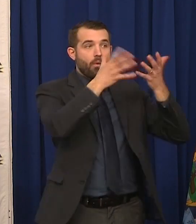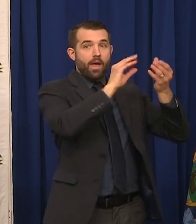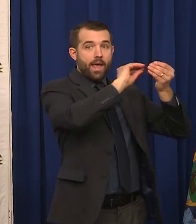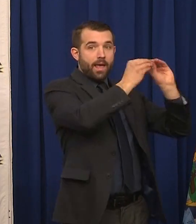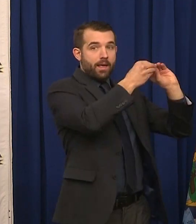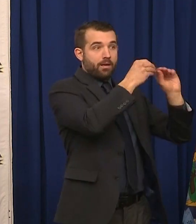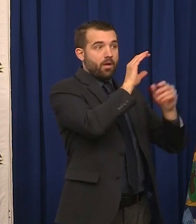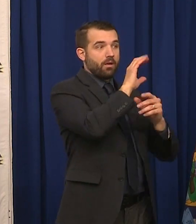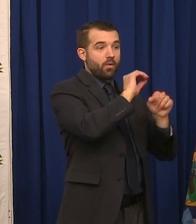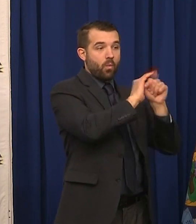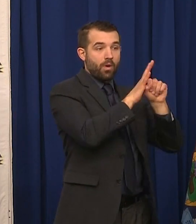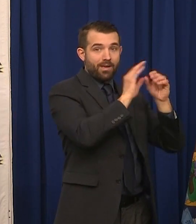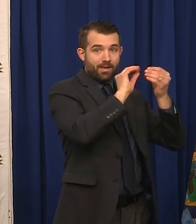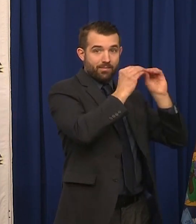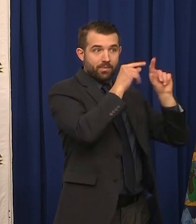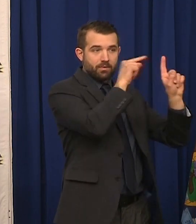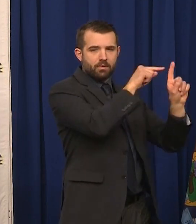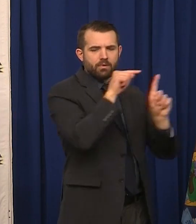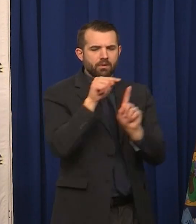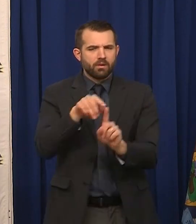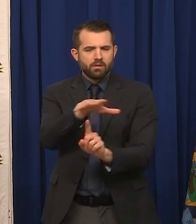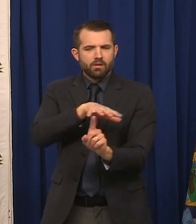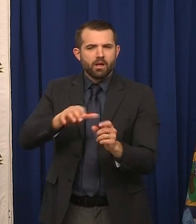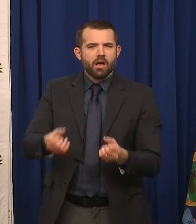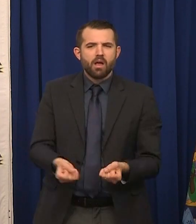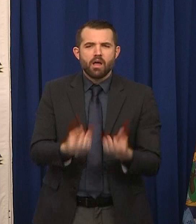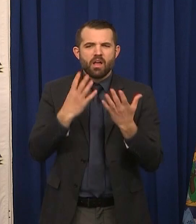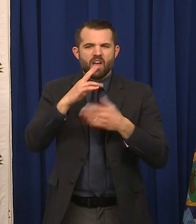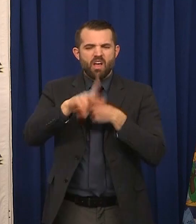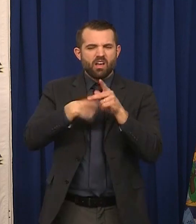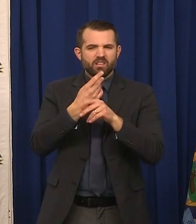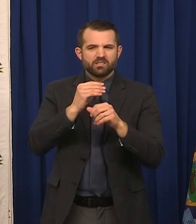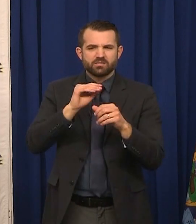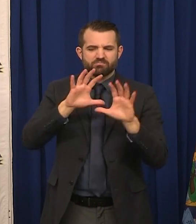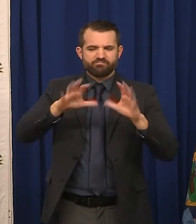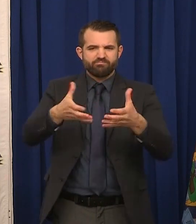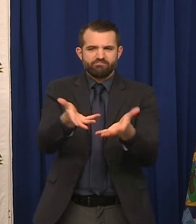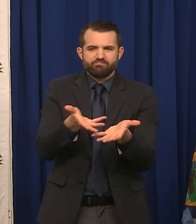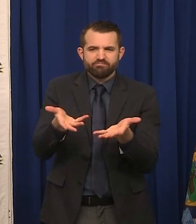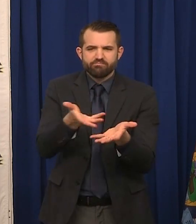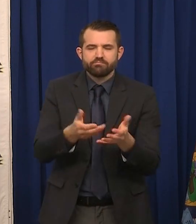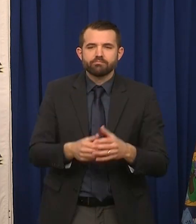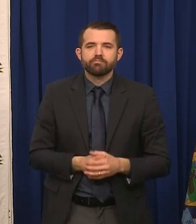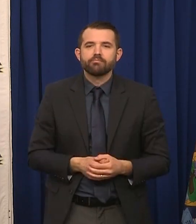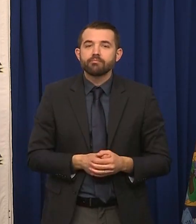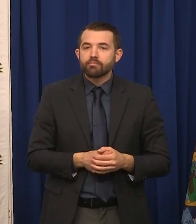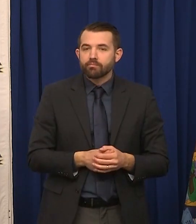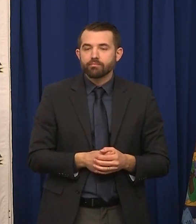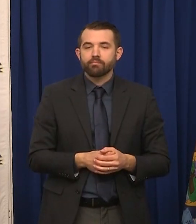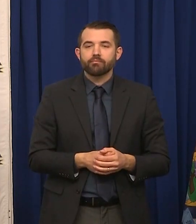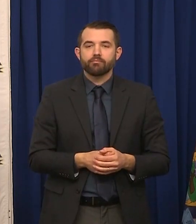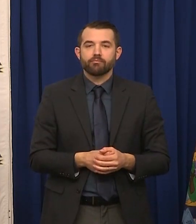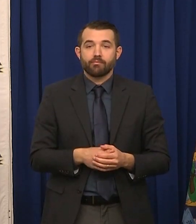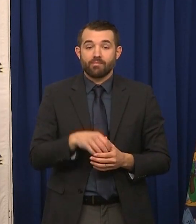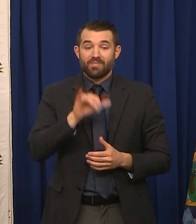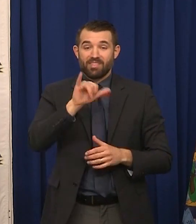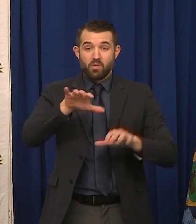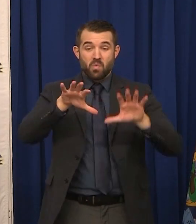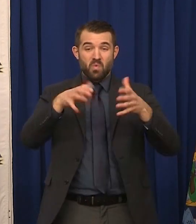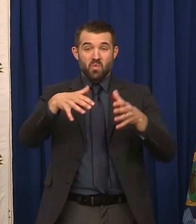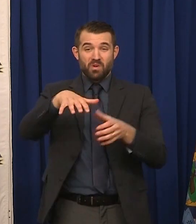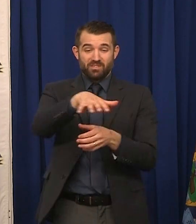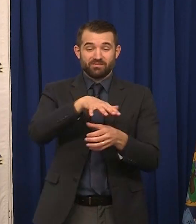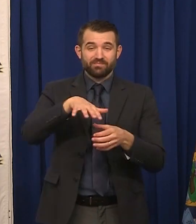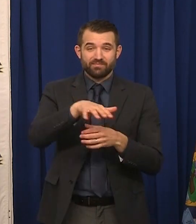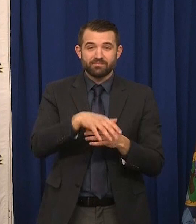a very high priority for us. They are, again, one of our areas of focus for laboratory testing.